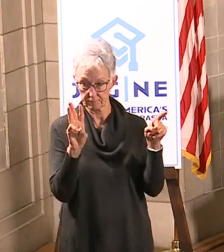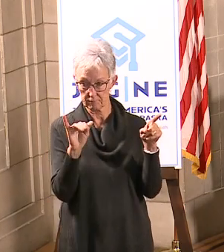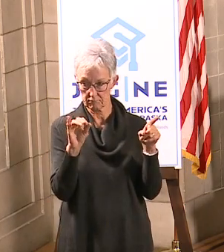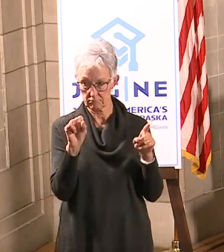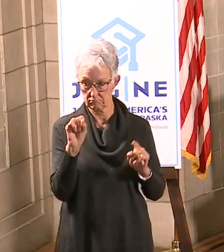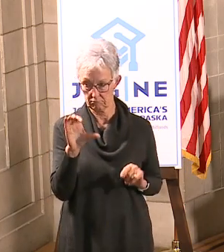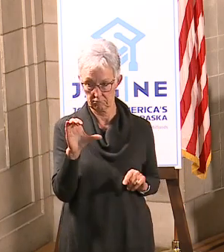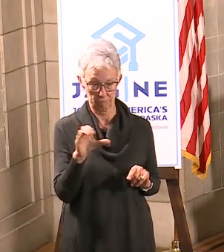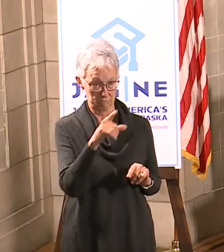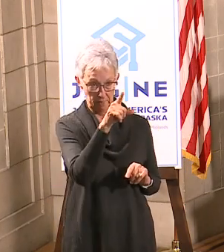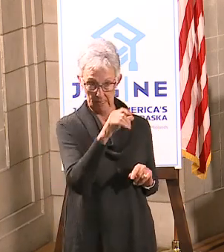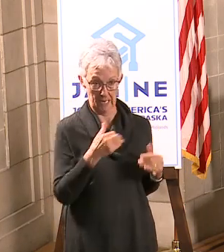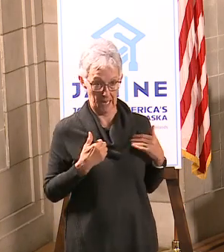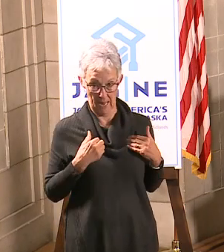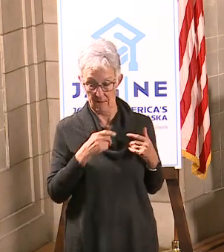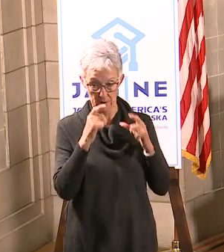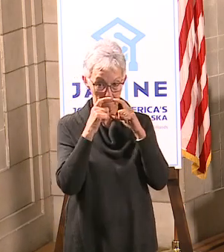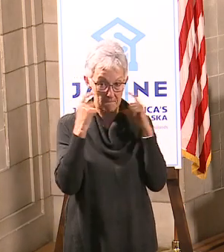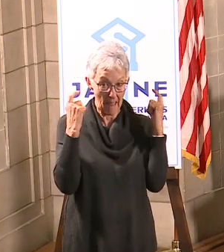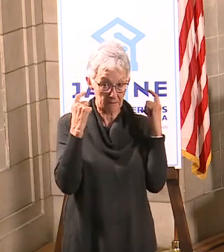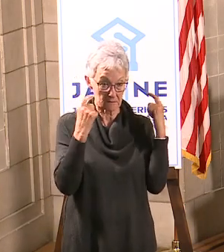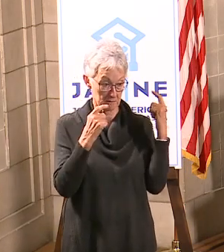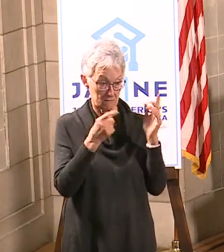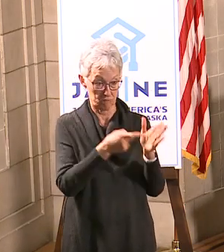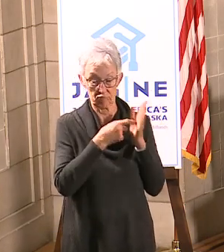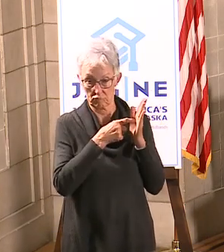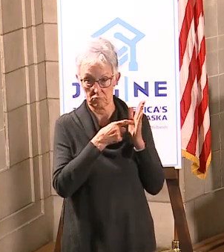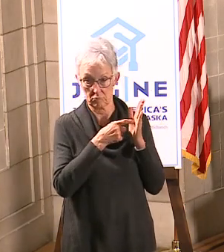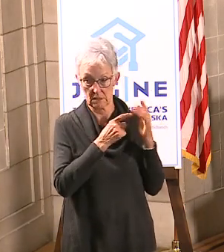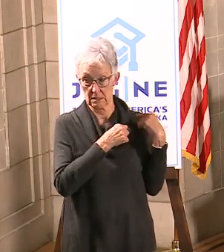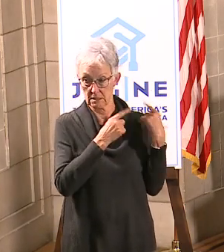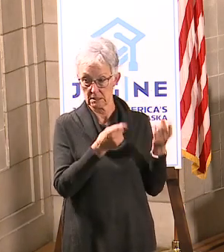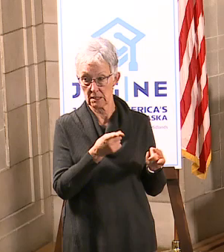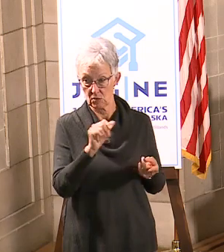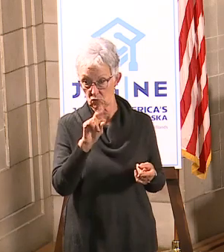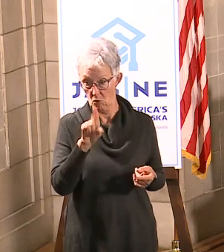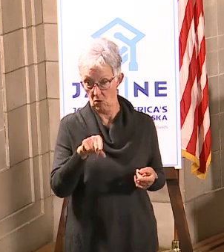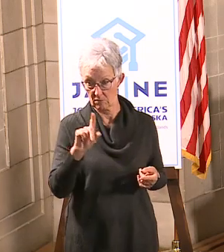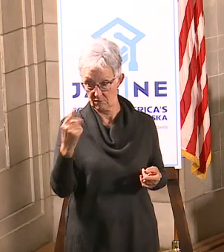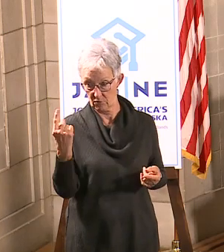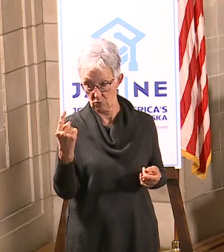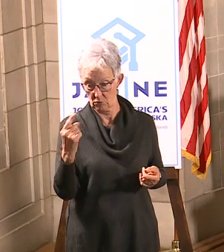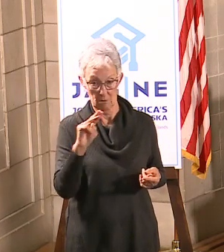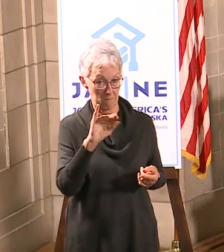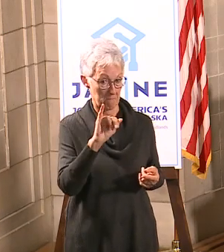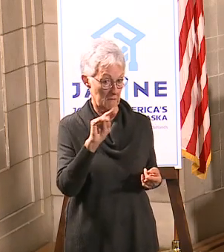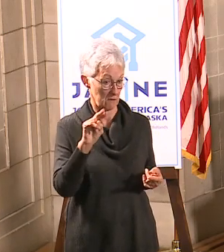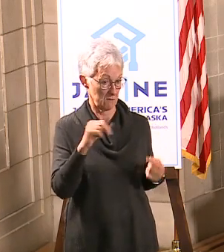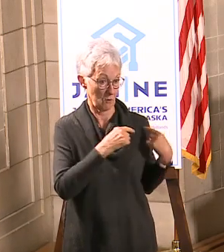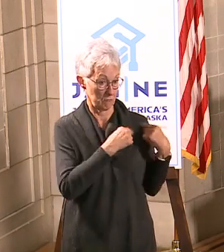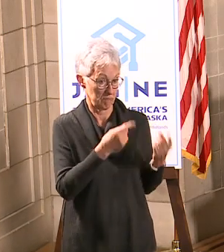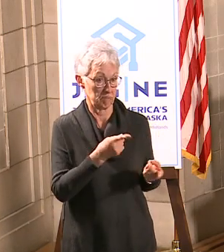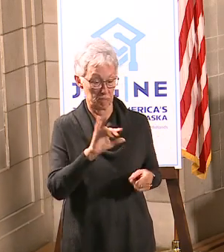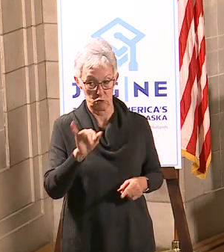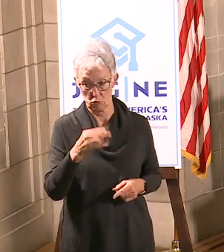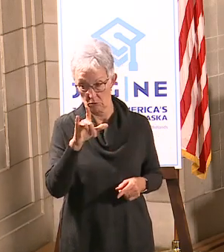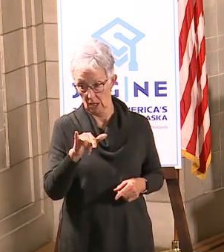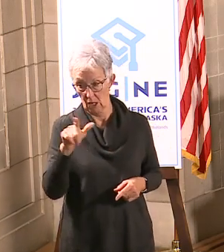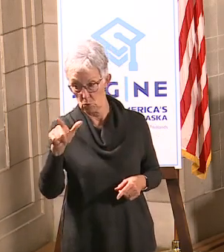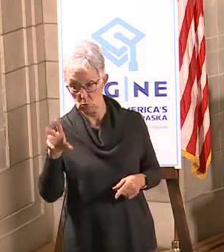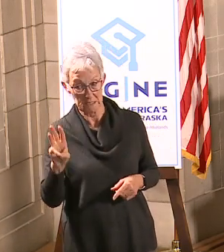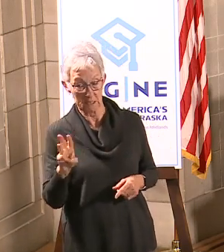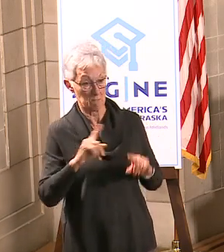a mask mandate in since August 1st. Minnesota since July 26th. they are also seeing a rise in